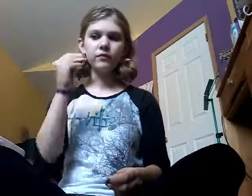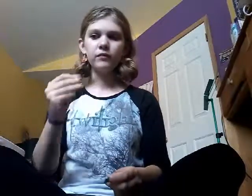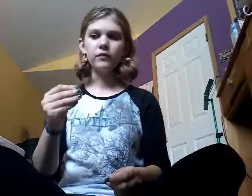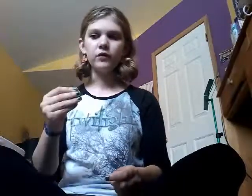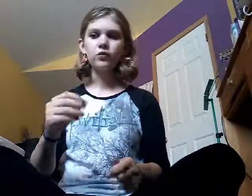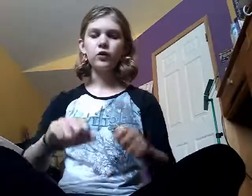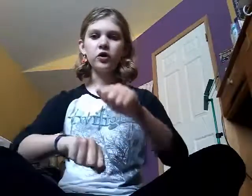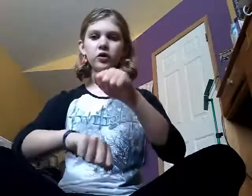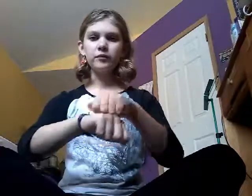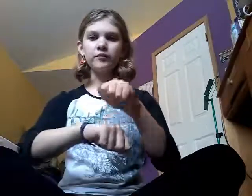Work.